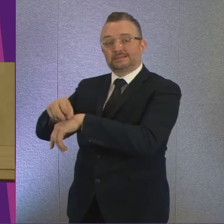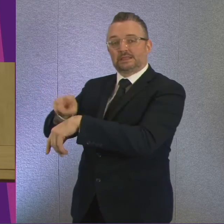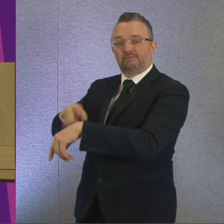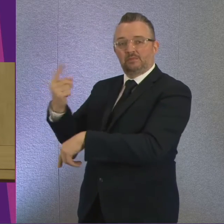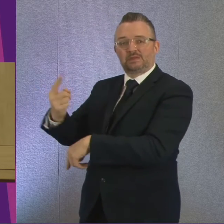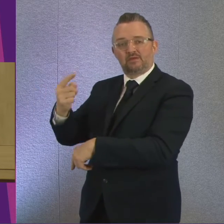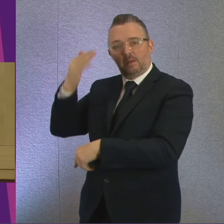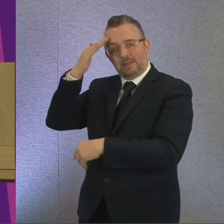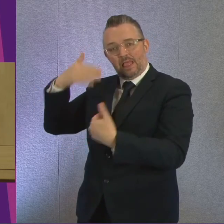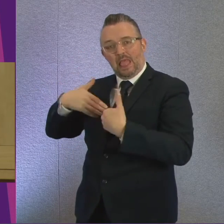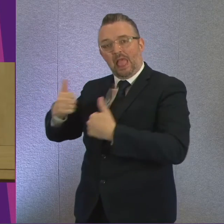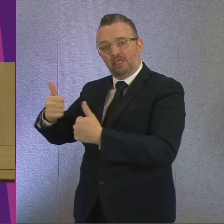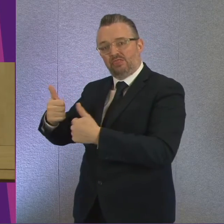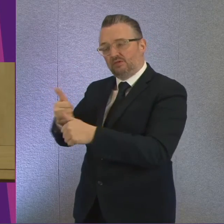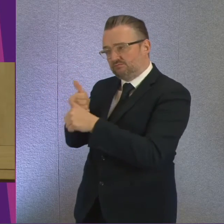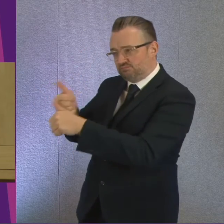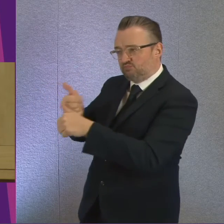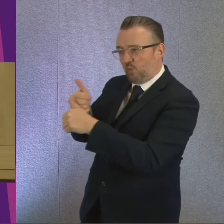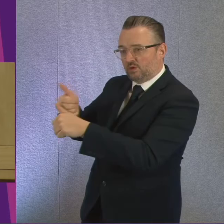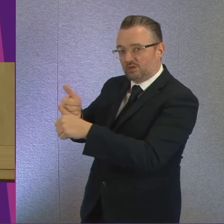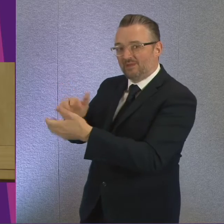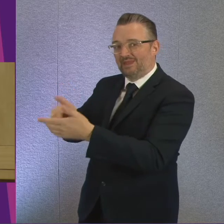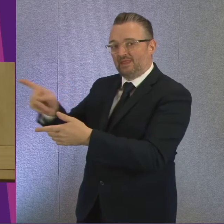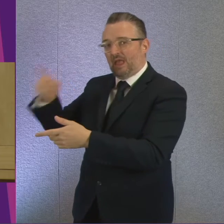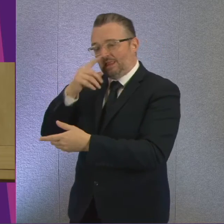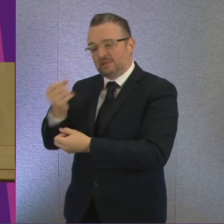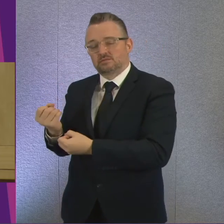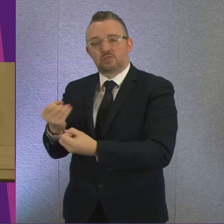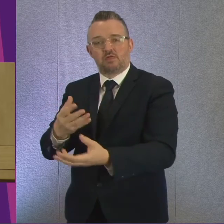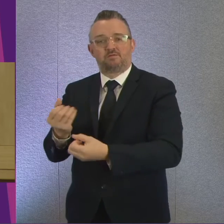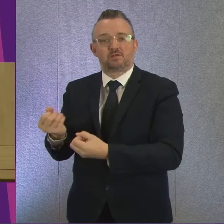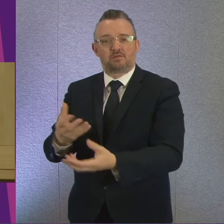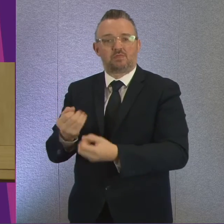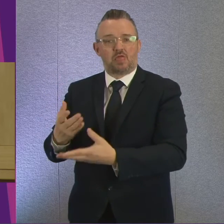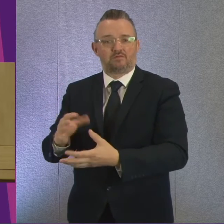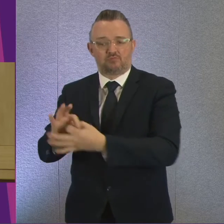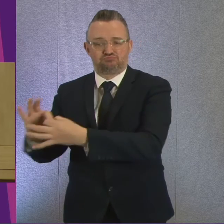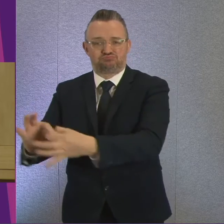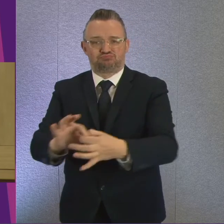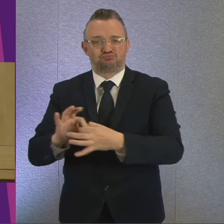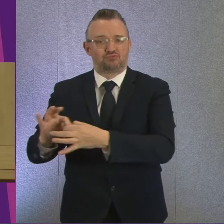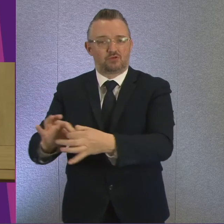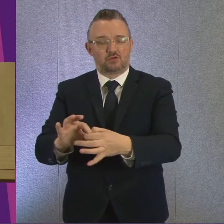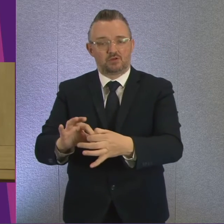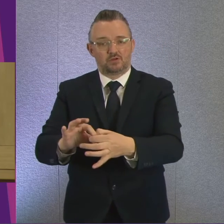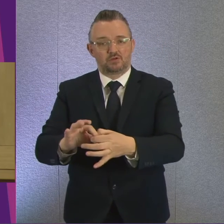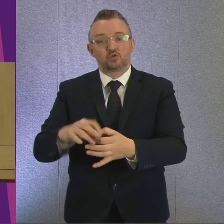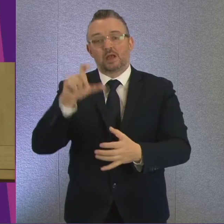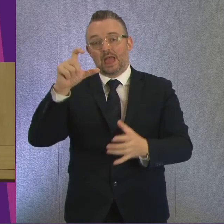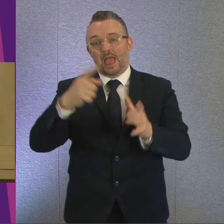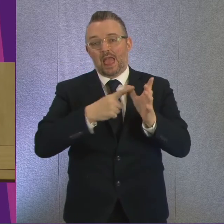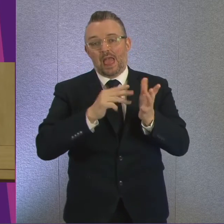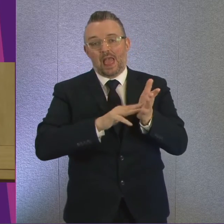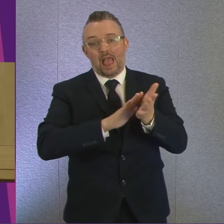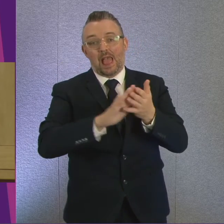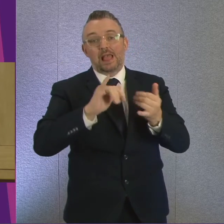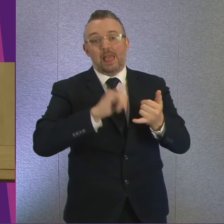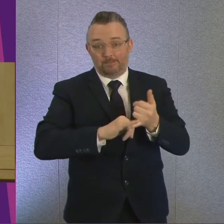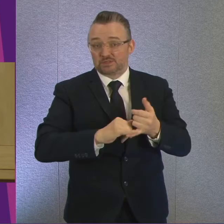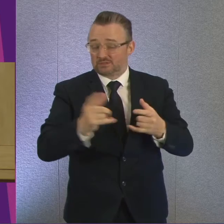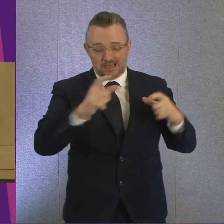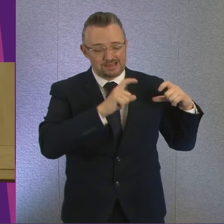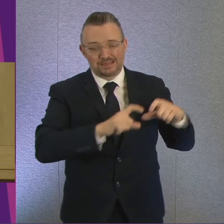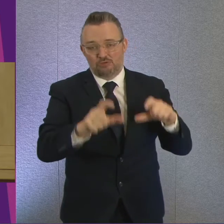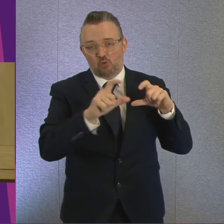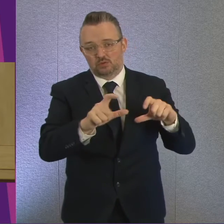the integrity and quality of services across Scotland during the pandemic. CAMS services continue to support children and